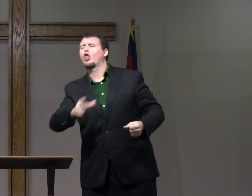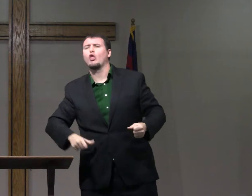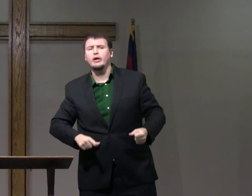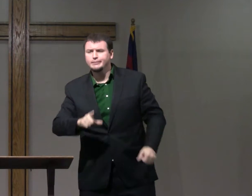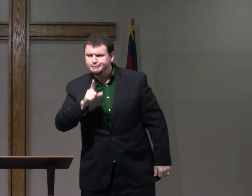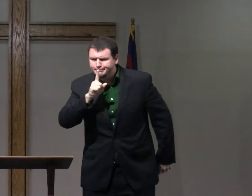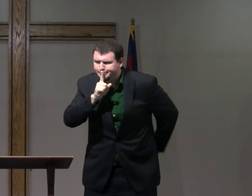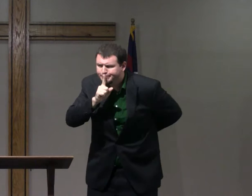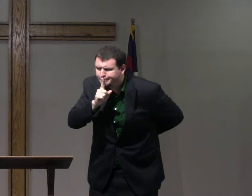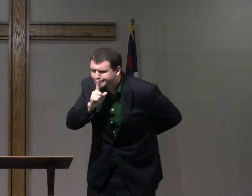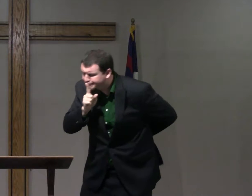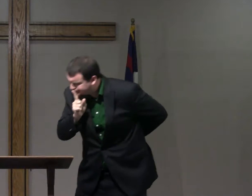serve for 50 years."